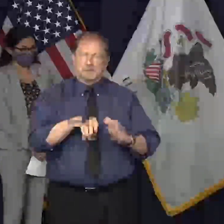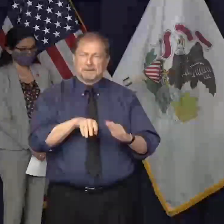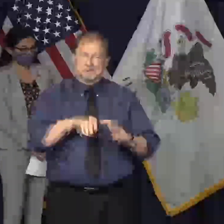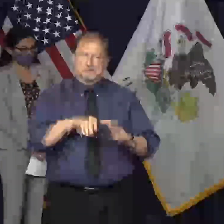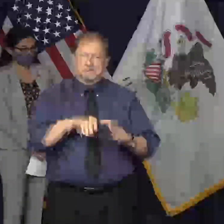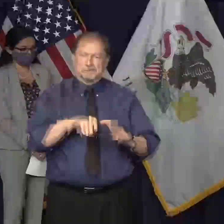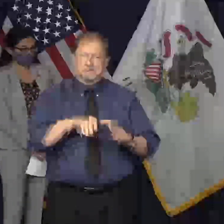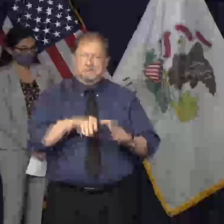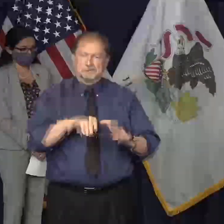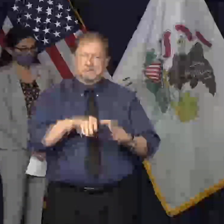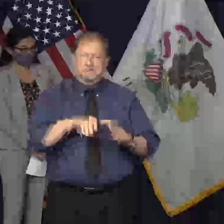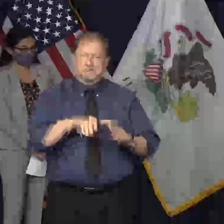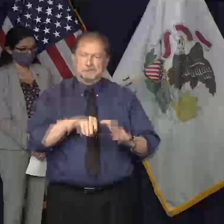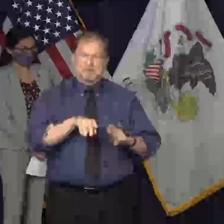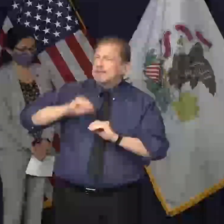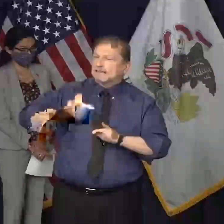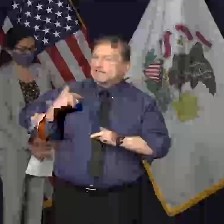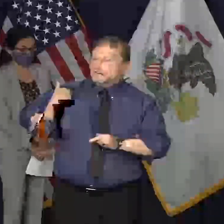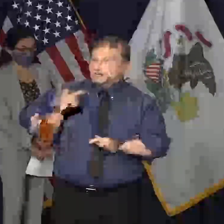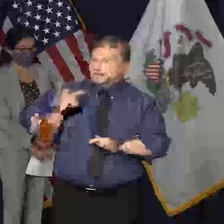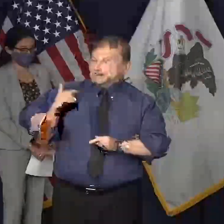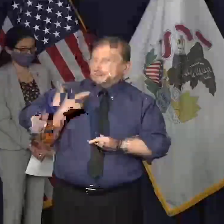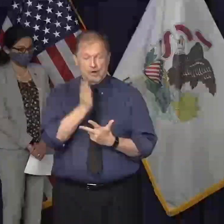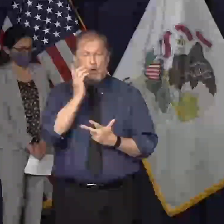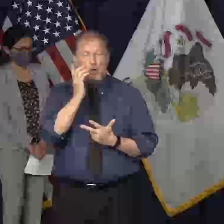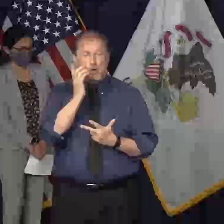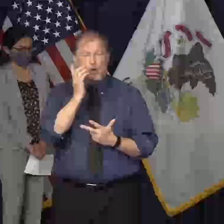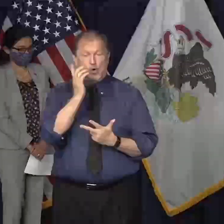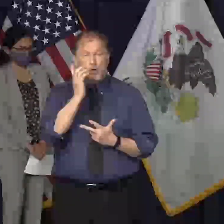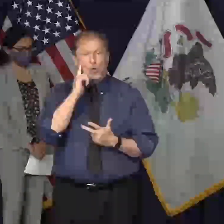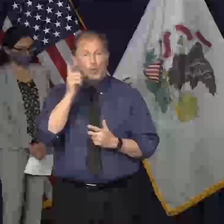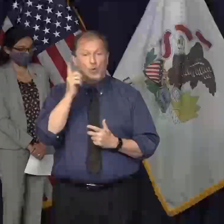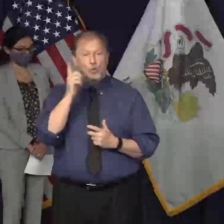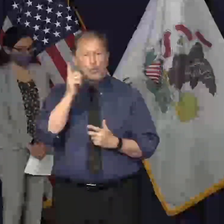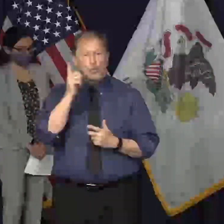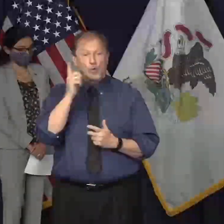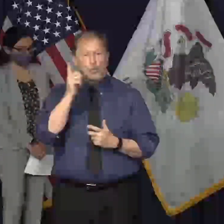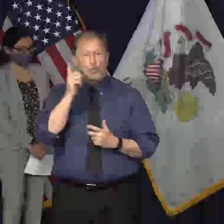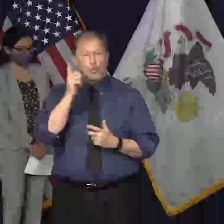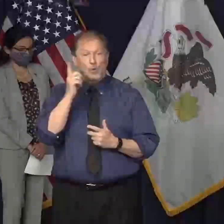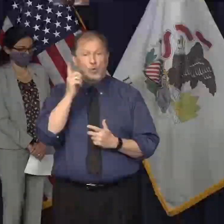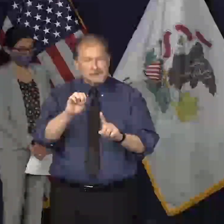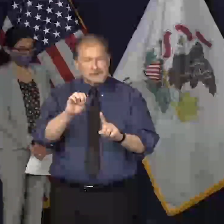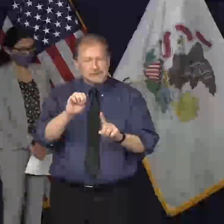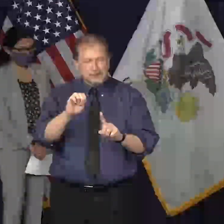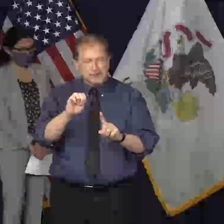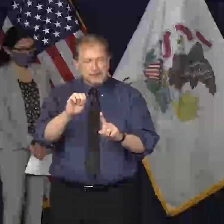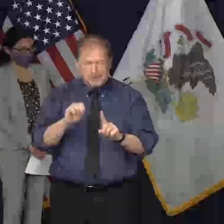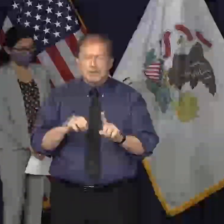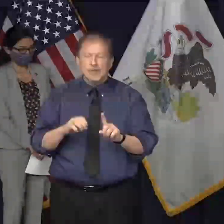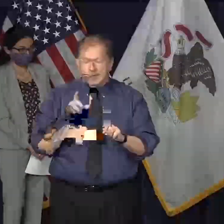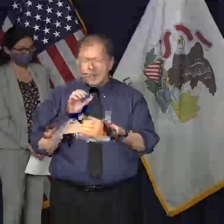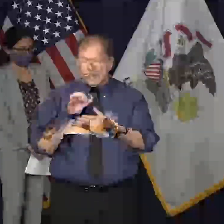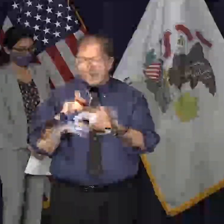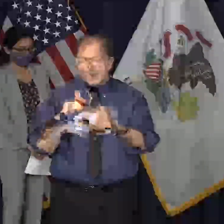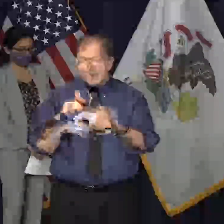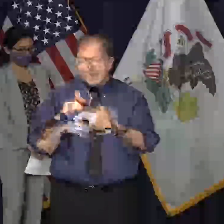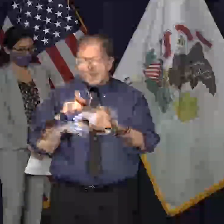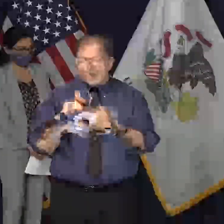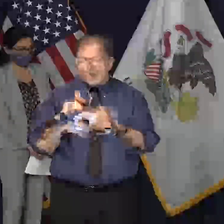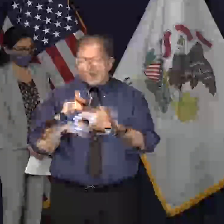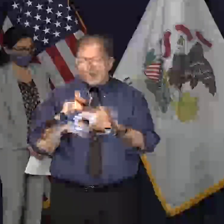local health departments, we will continue to make a push for robust relationships with trusted partners in